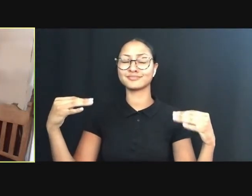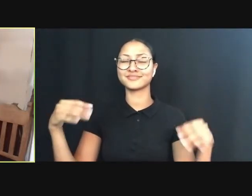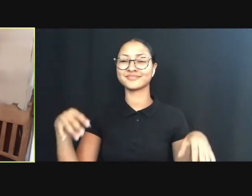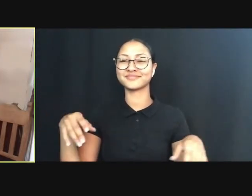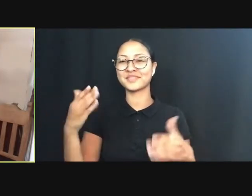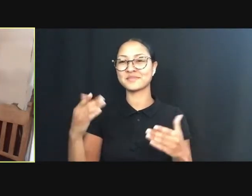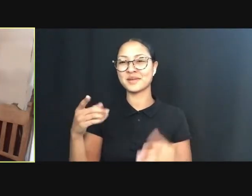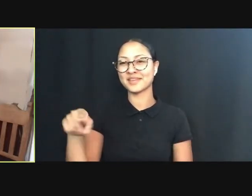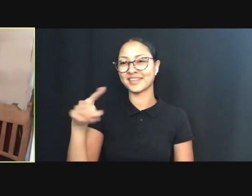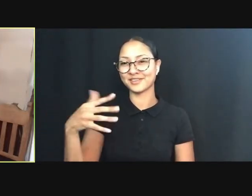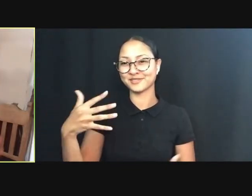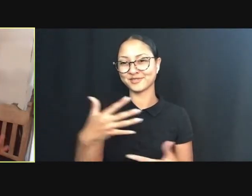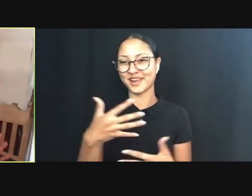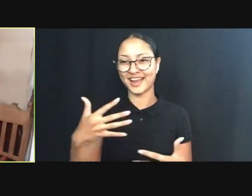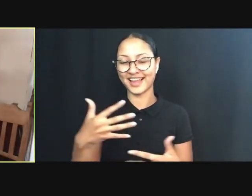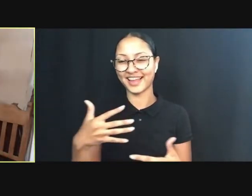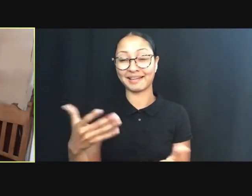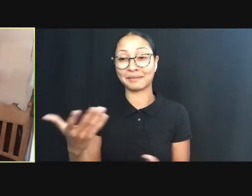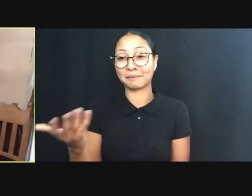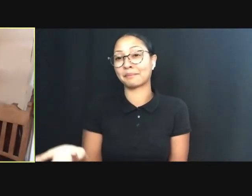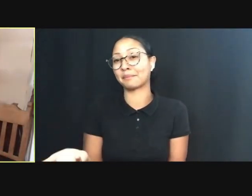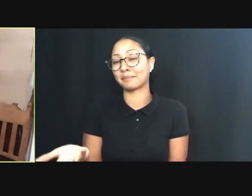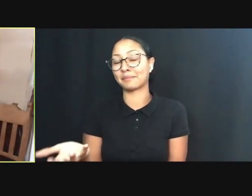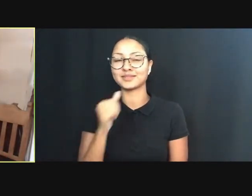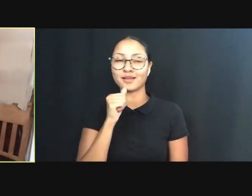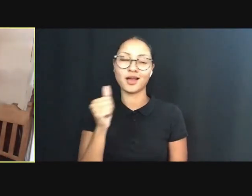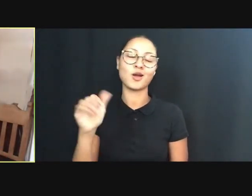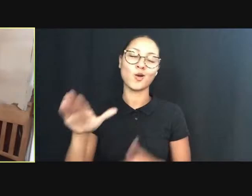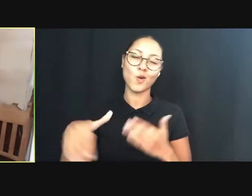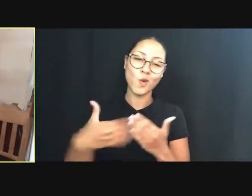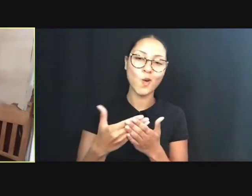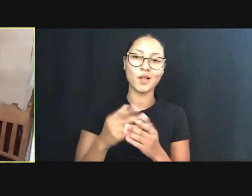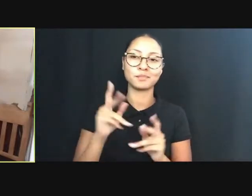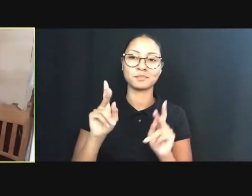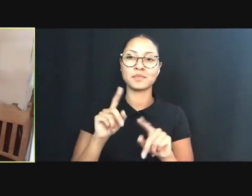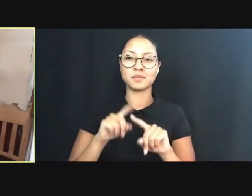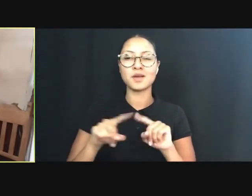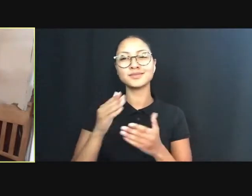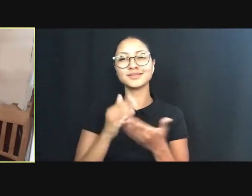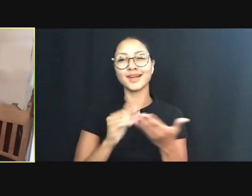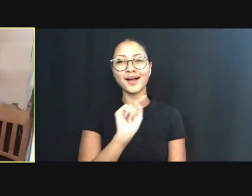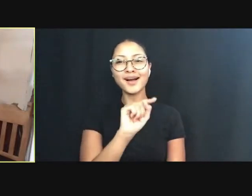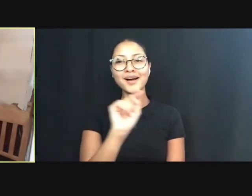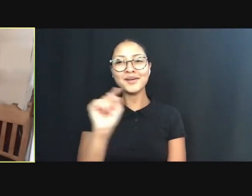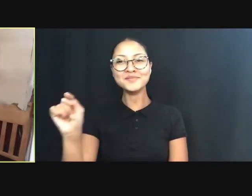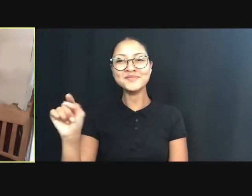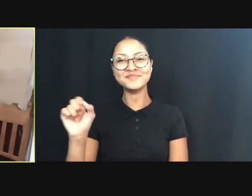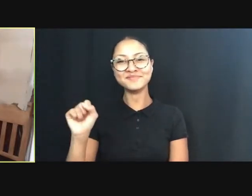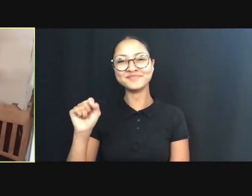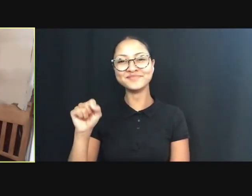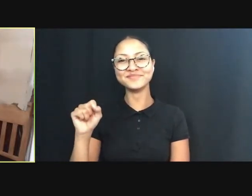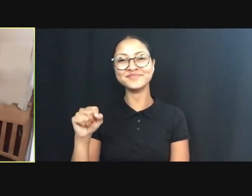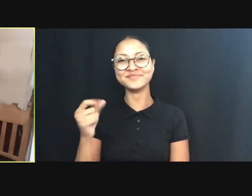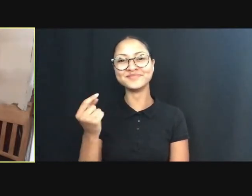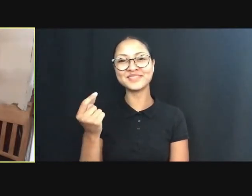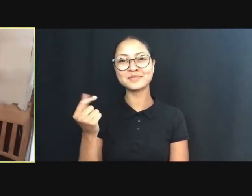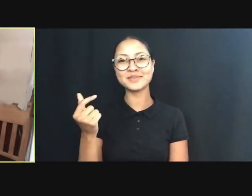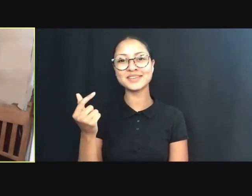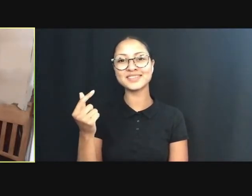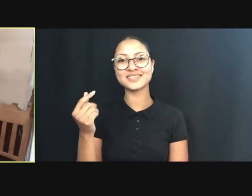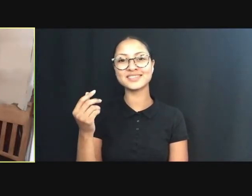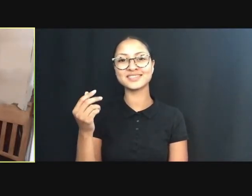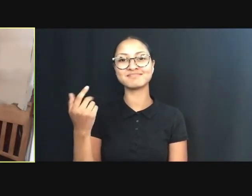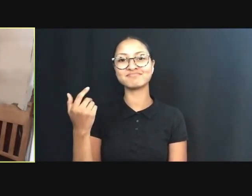as witchery. Not all folks, but some folks, right? So yes, there's some side eye. I've learned to ignore